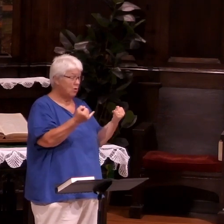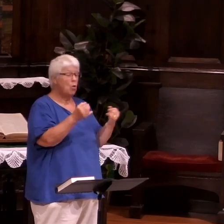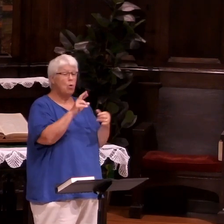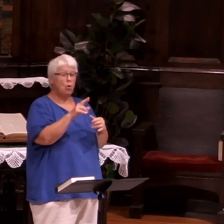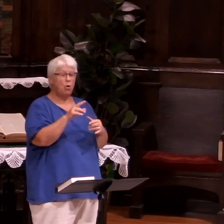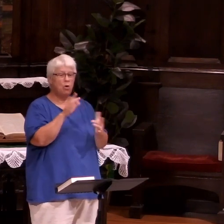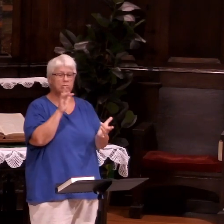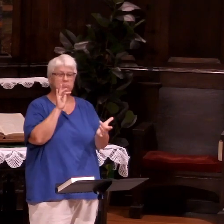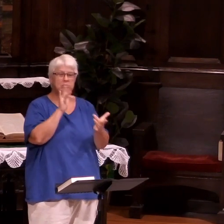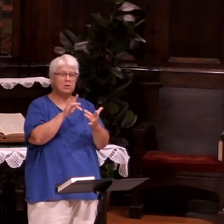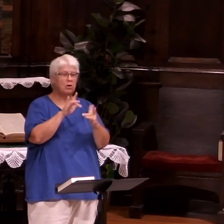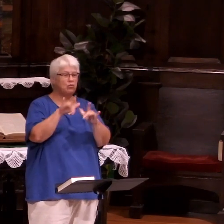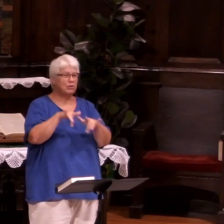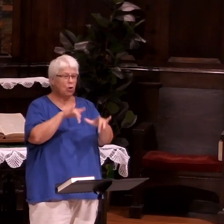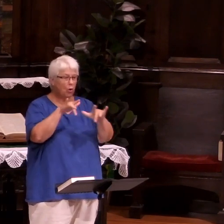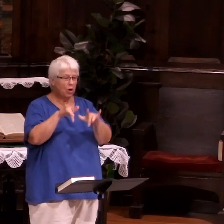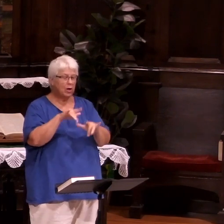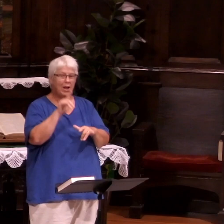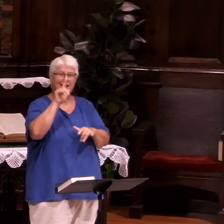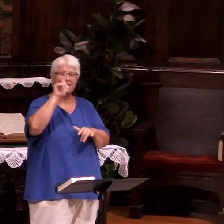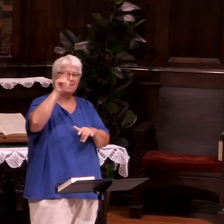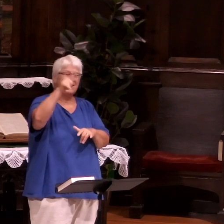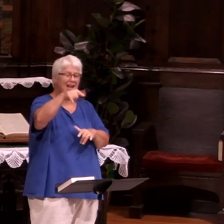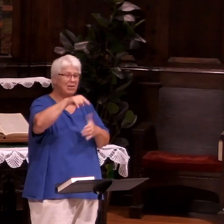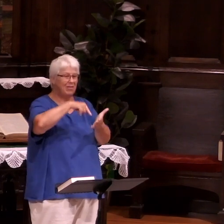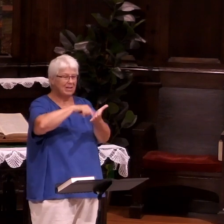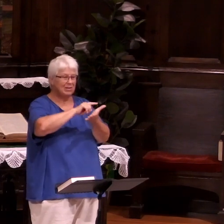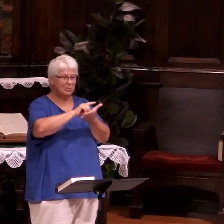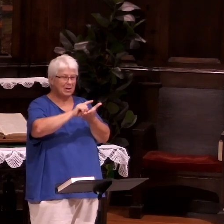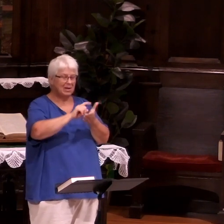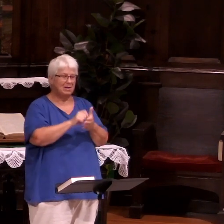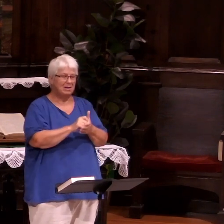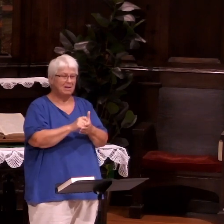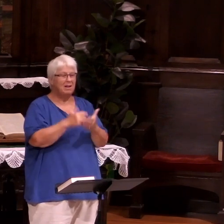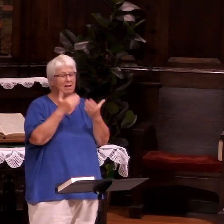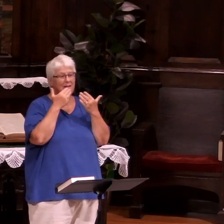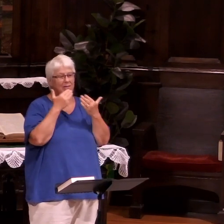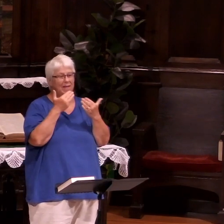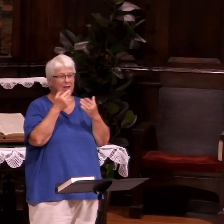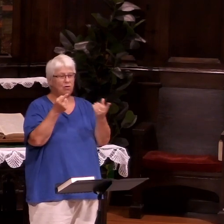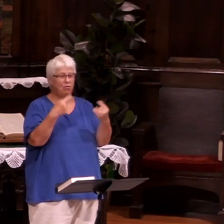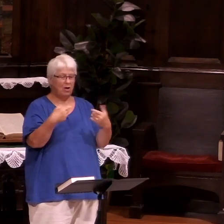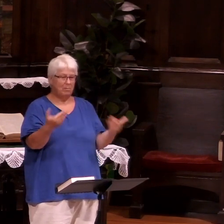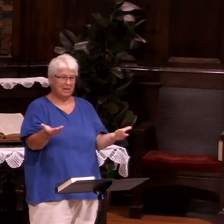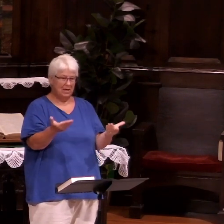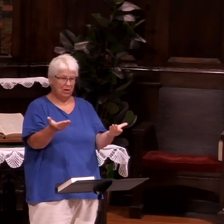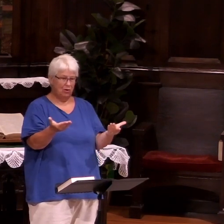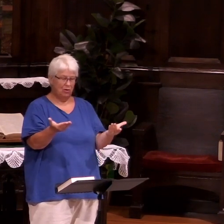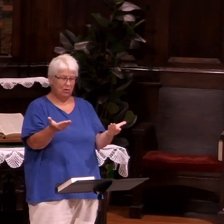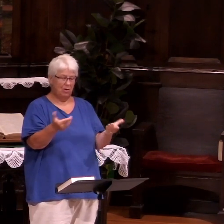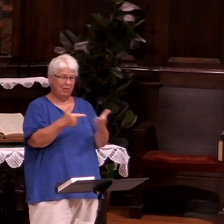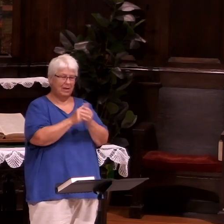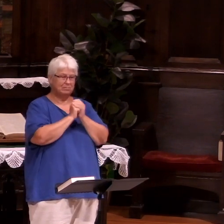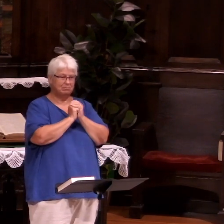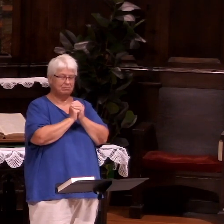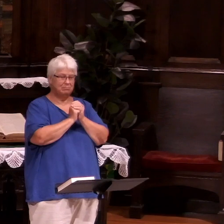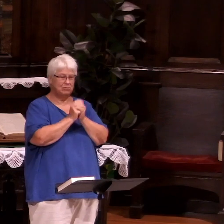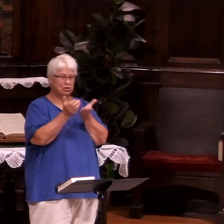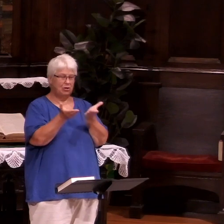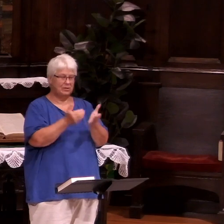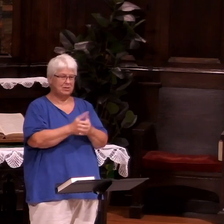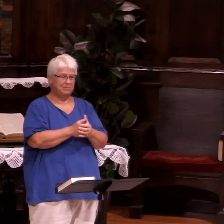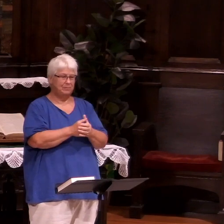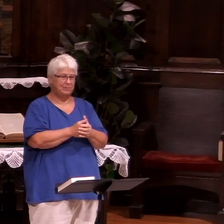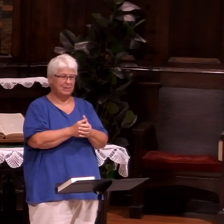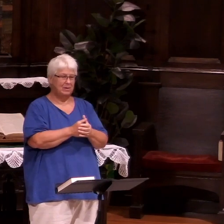or catching the recording later in the week, thank you for being a part of this worship service. We